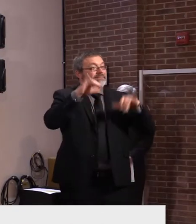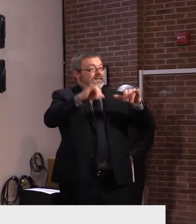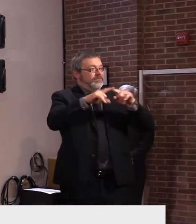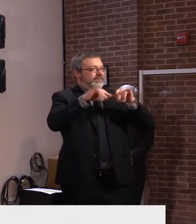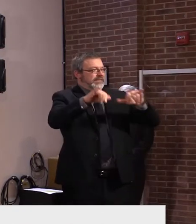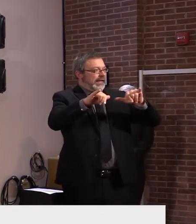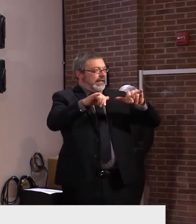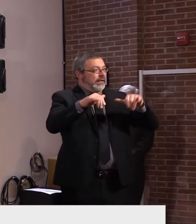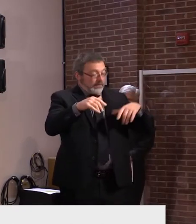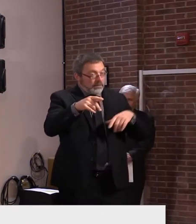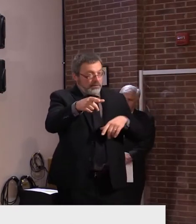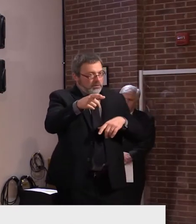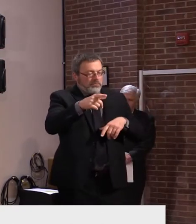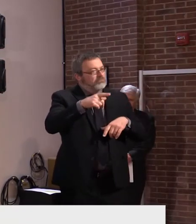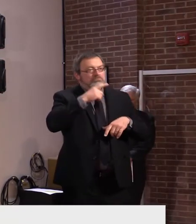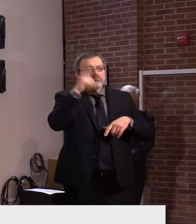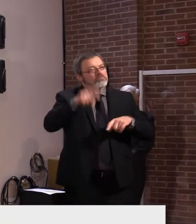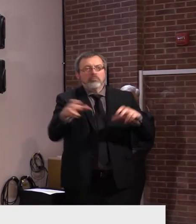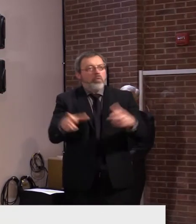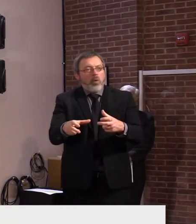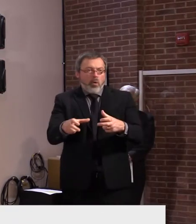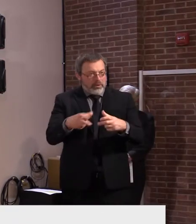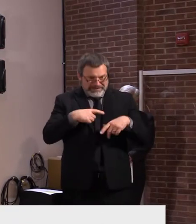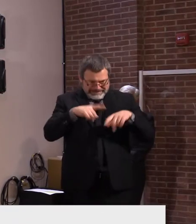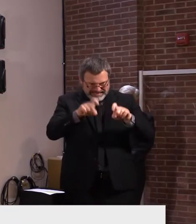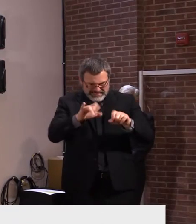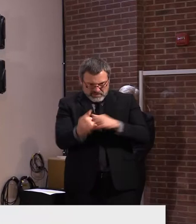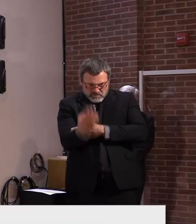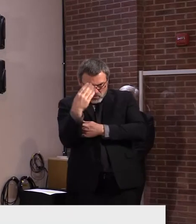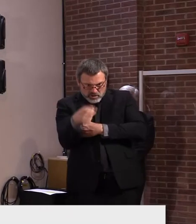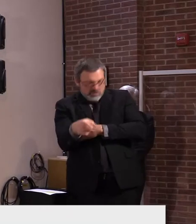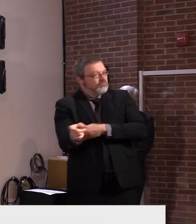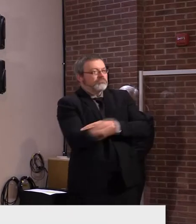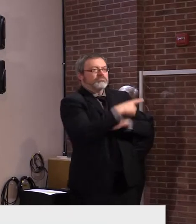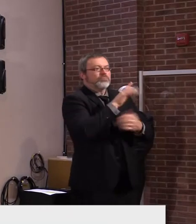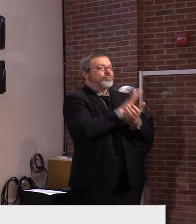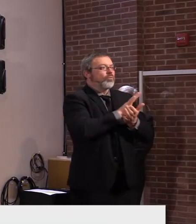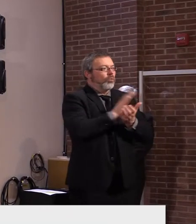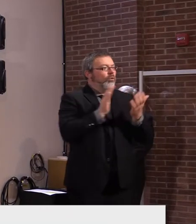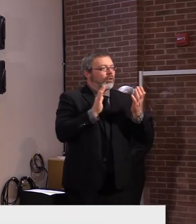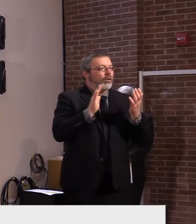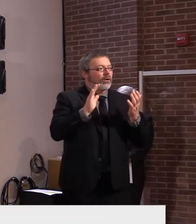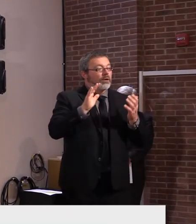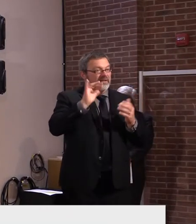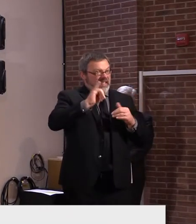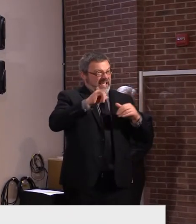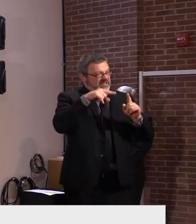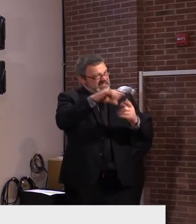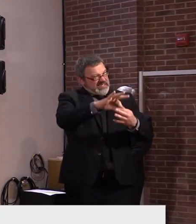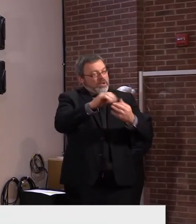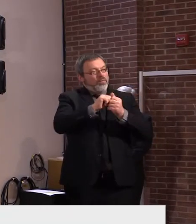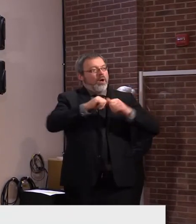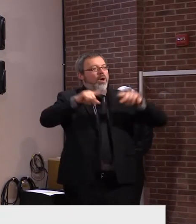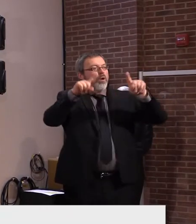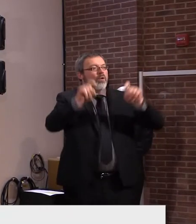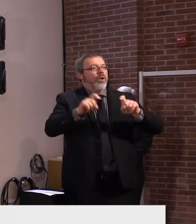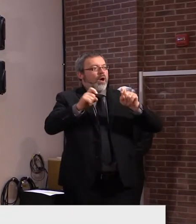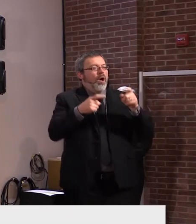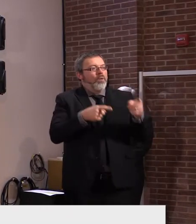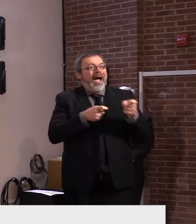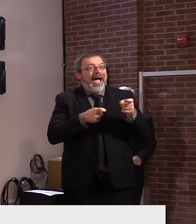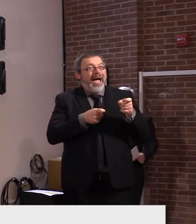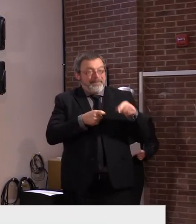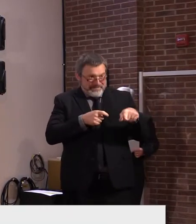would. Every antigen test that comes back negative is a quarantine day prevented. This program is for our unvaccinated